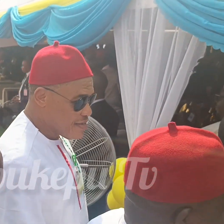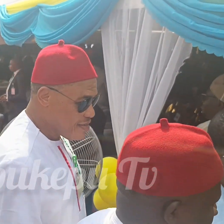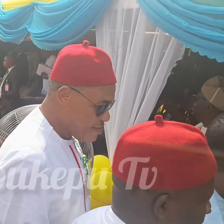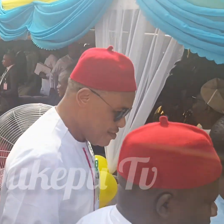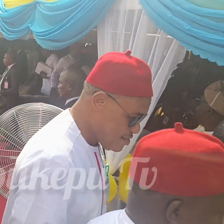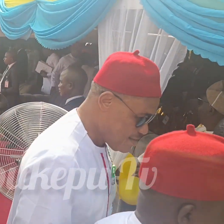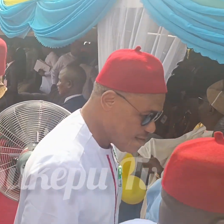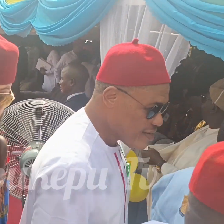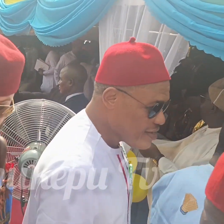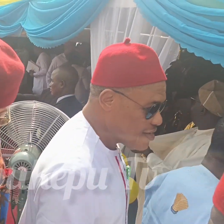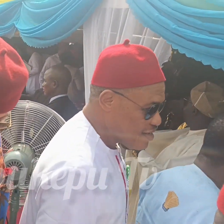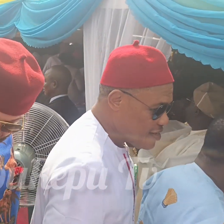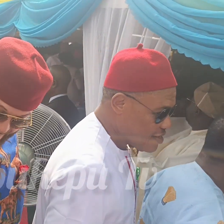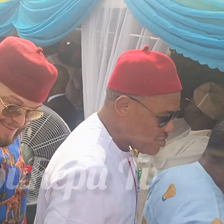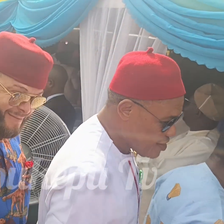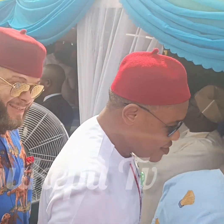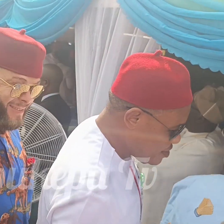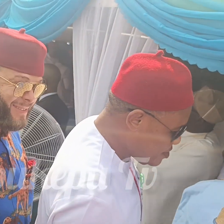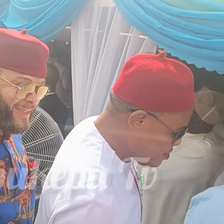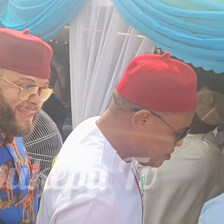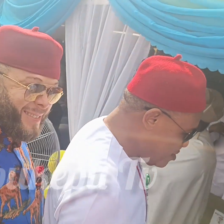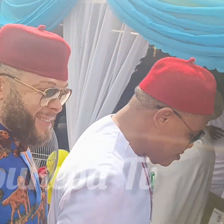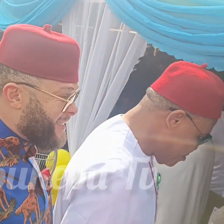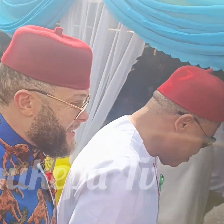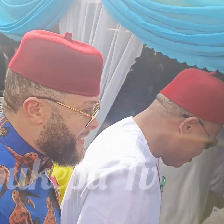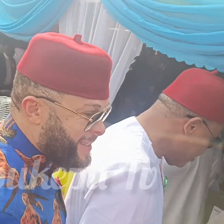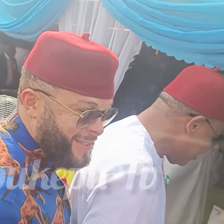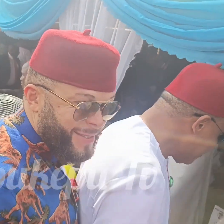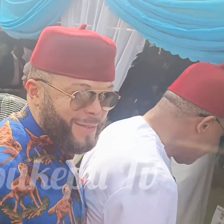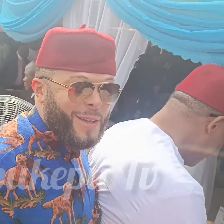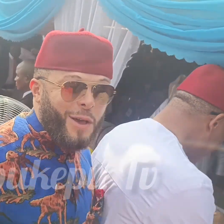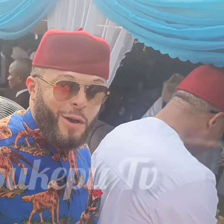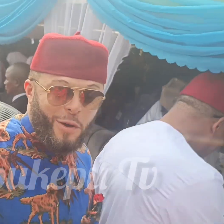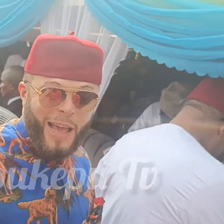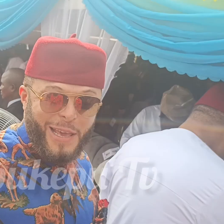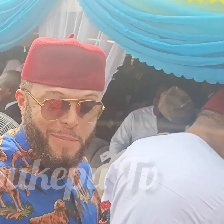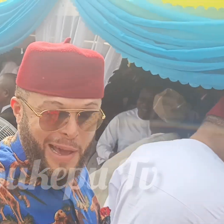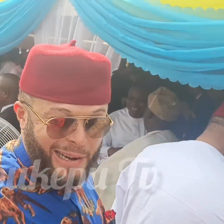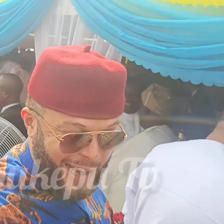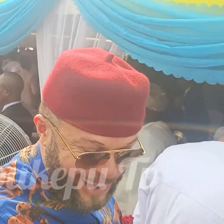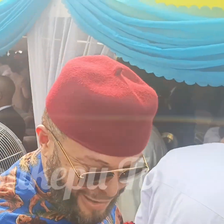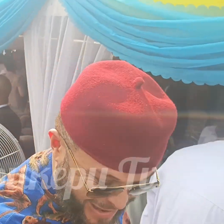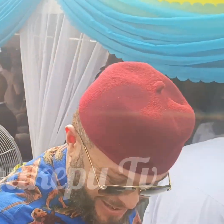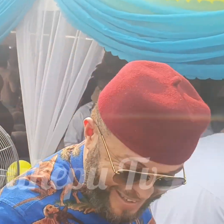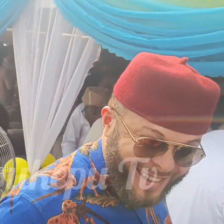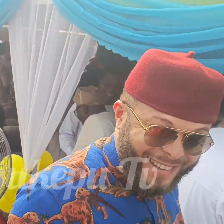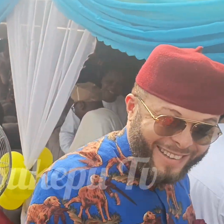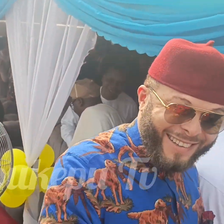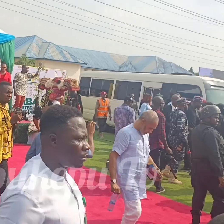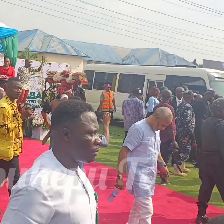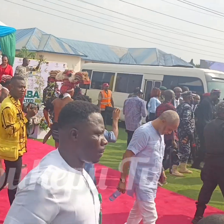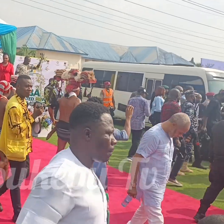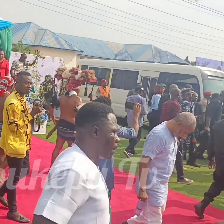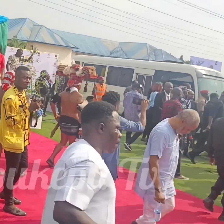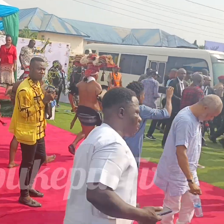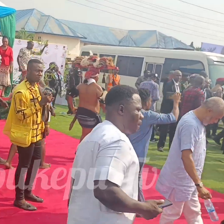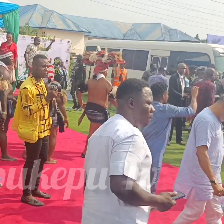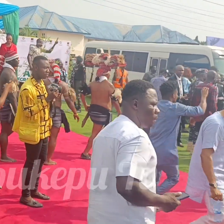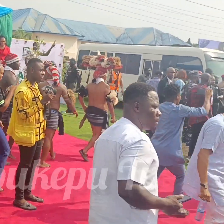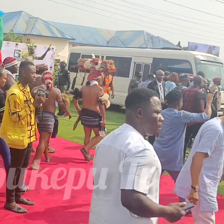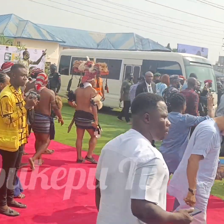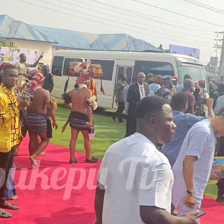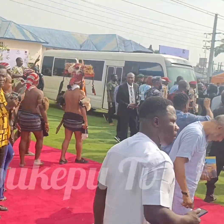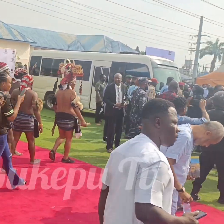outing today. Chief Monachim Alos here is representing Ubunabo Sioma Obi. In